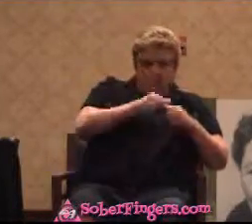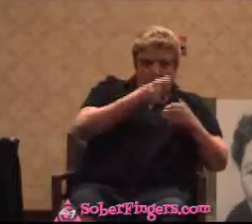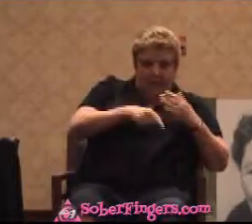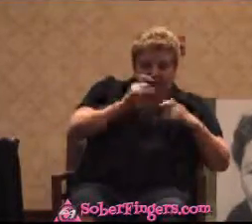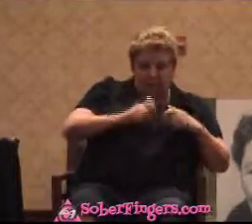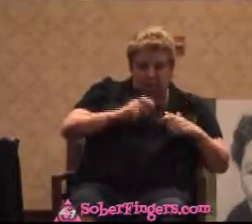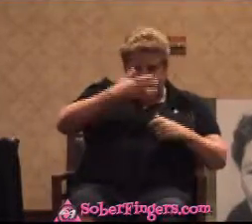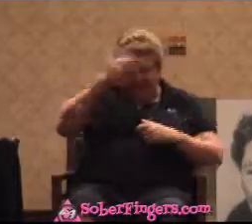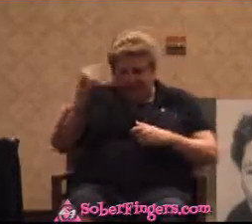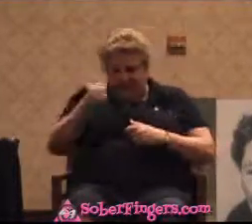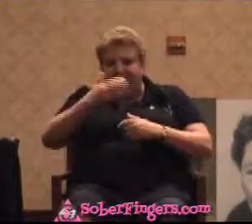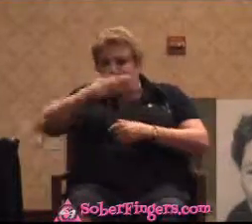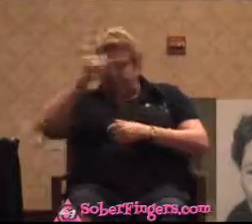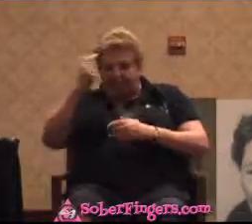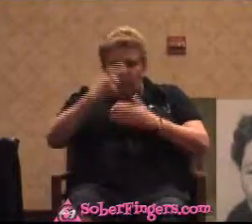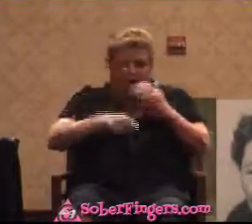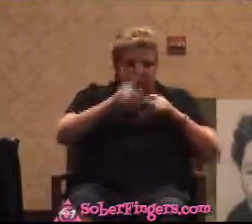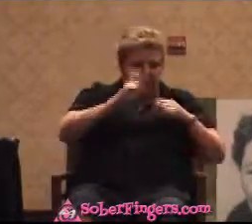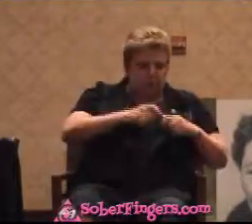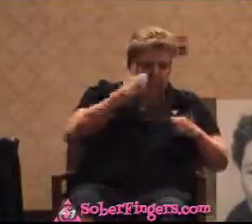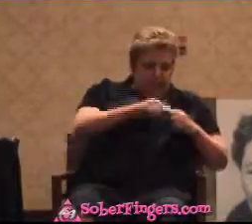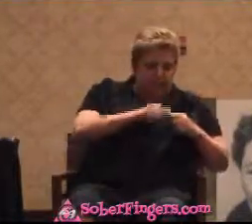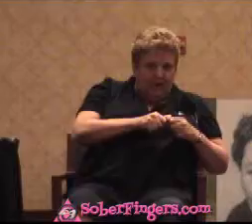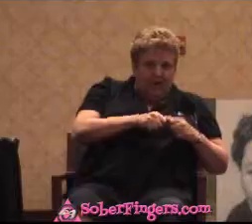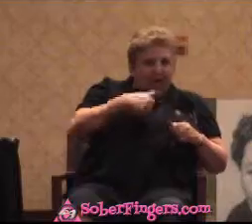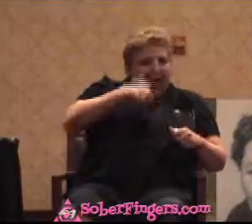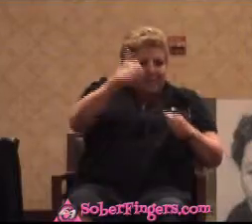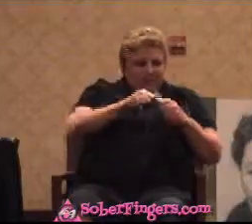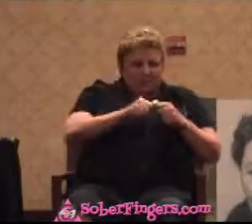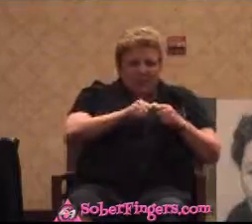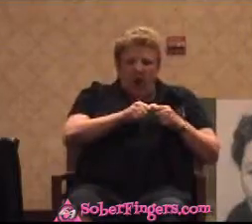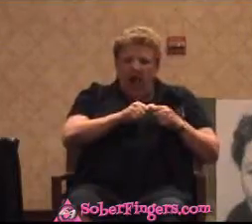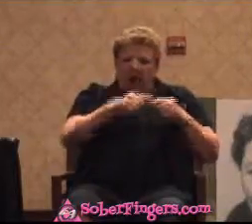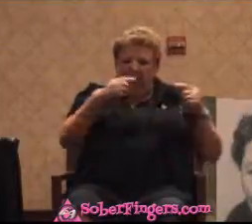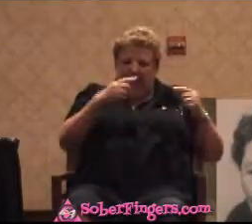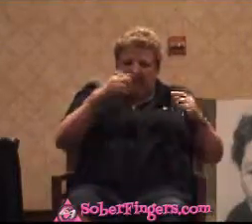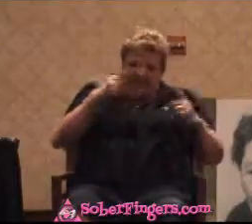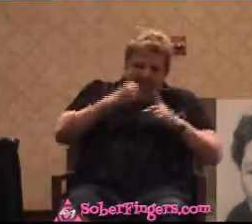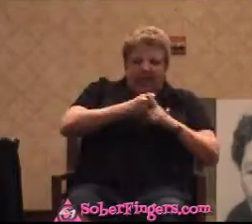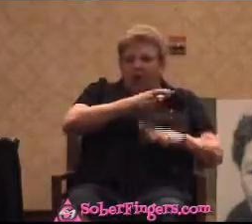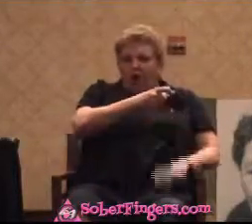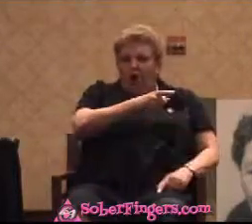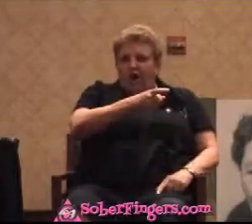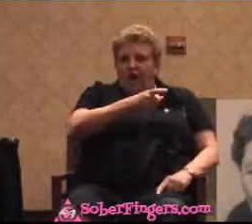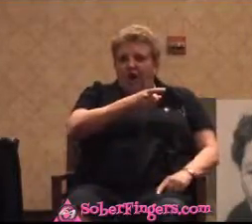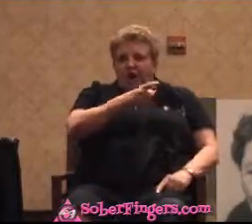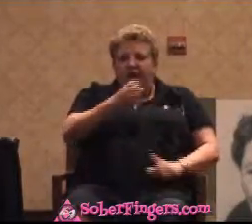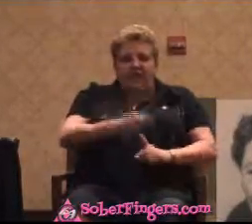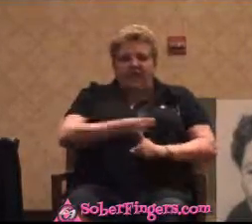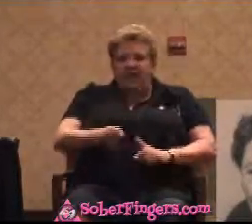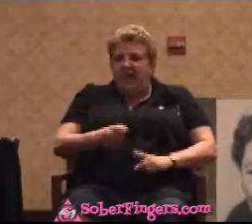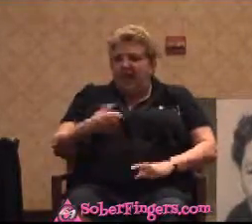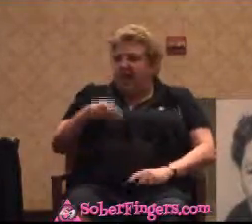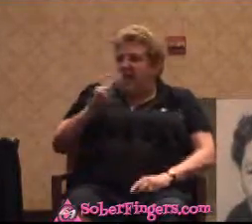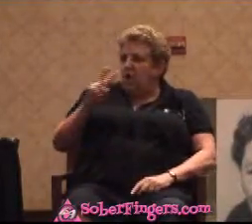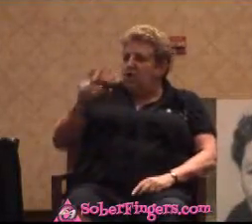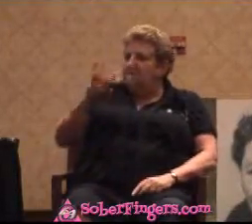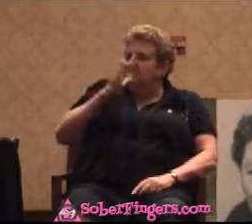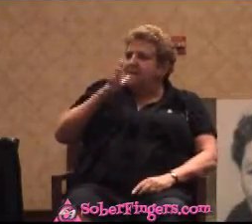I remember was that I hit her. The beat down meant nothing to me. Because I'm looking at my mom in the screen door, and the whole time she beat